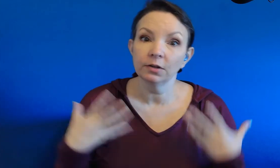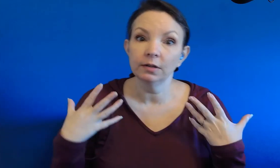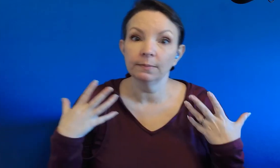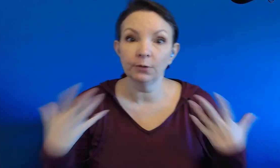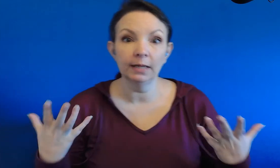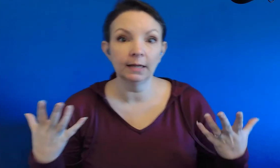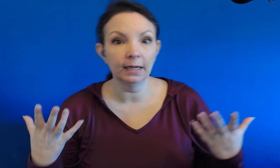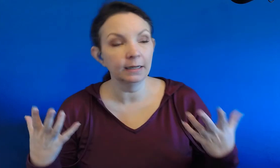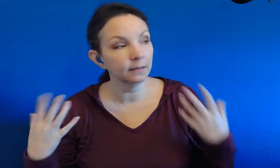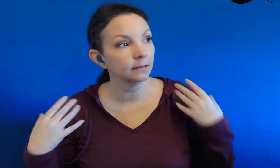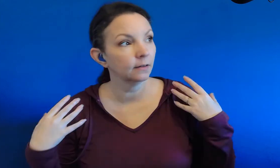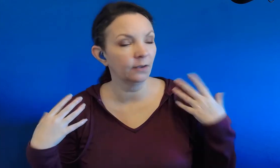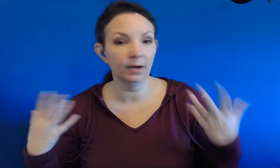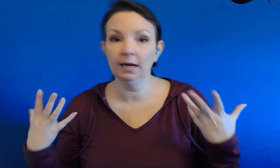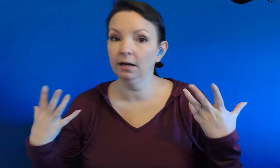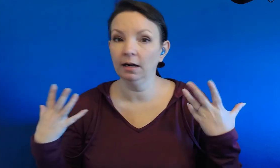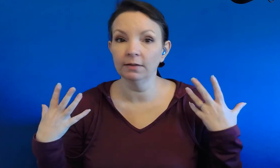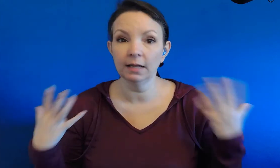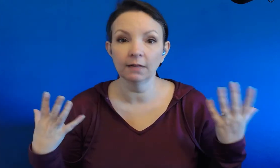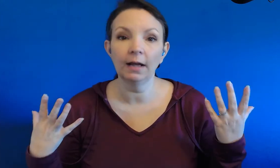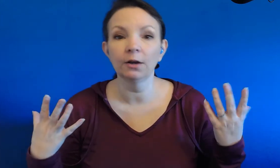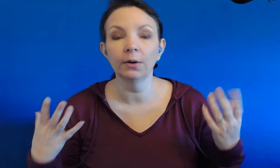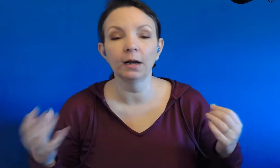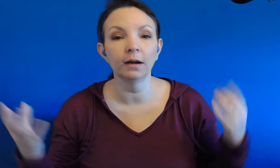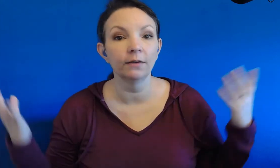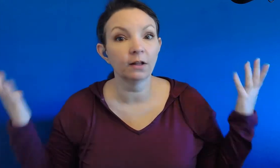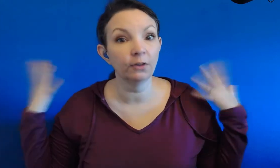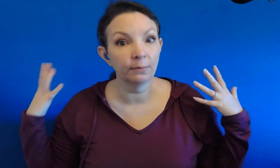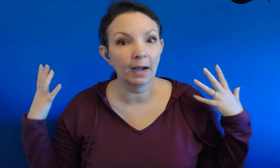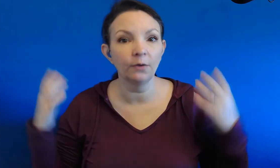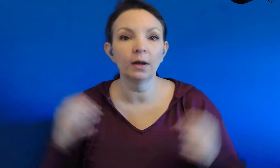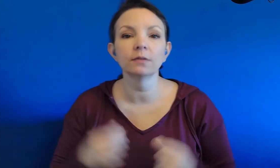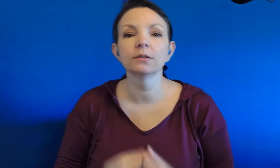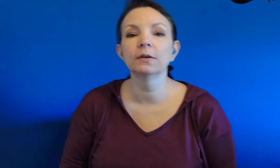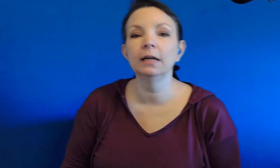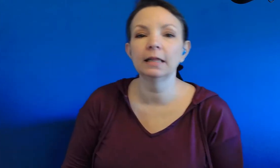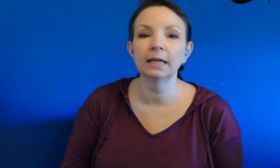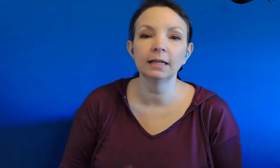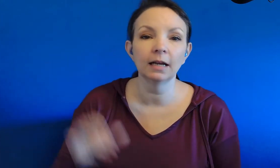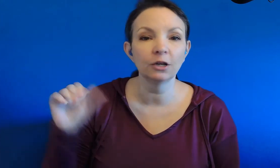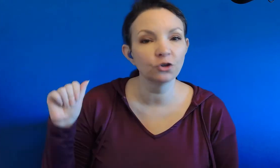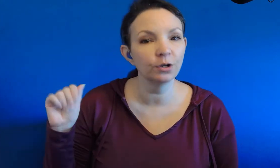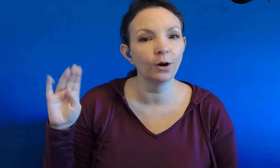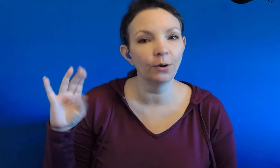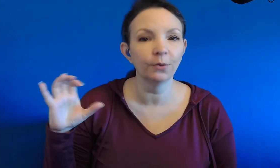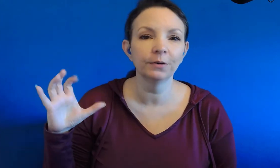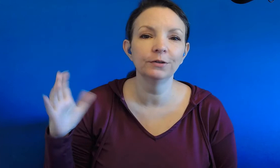bright light. Like right now, I have a lot of light going on. I have a clear background, so anything that I show, you can